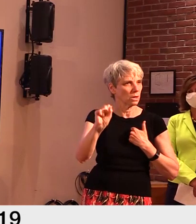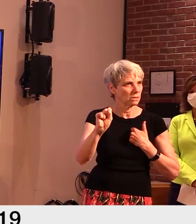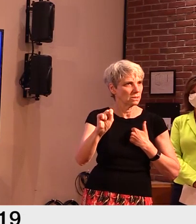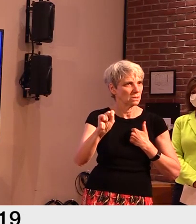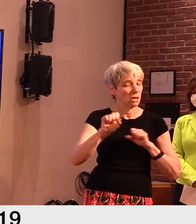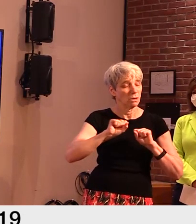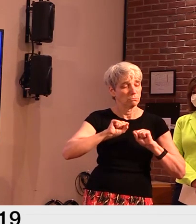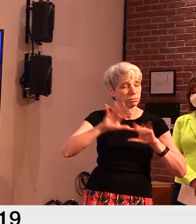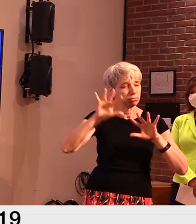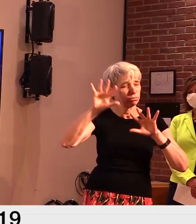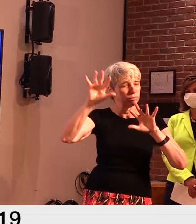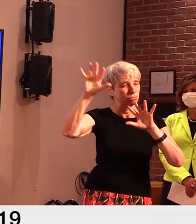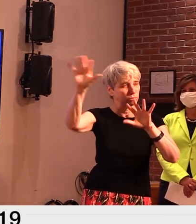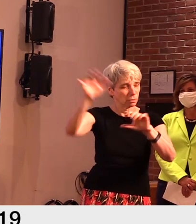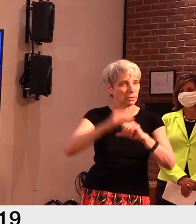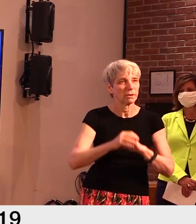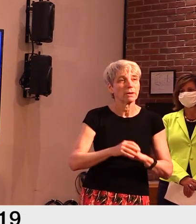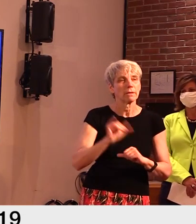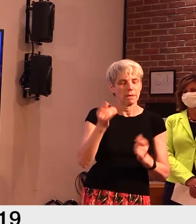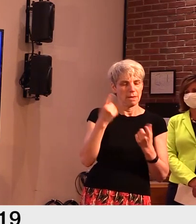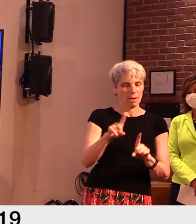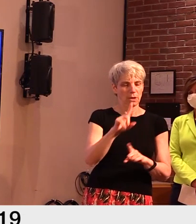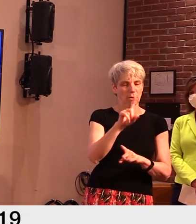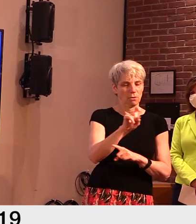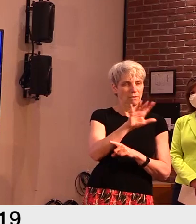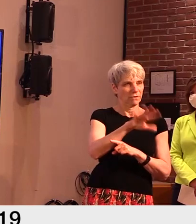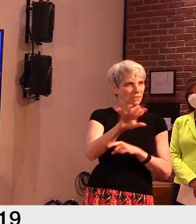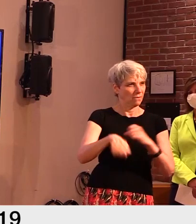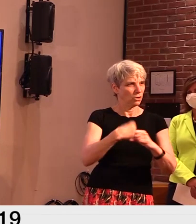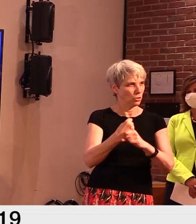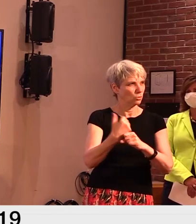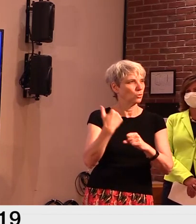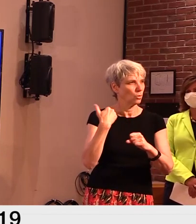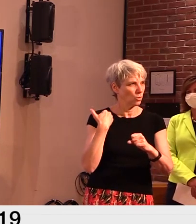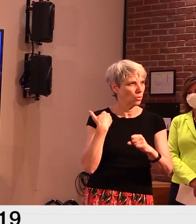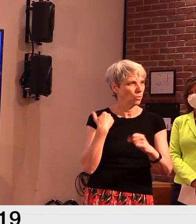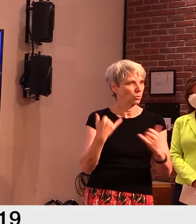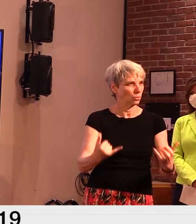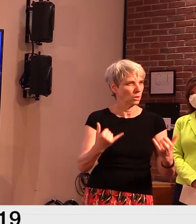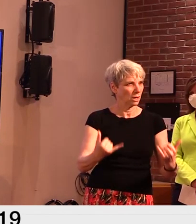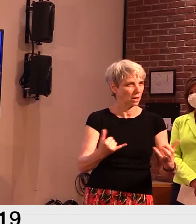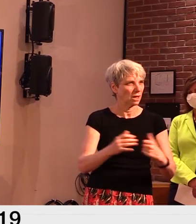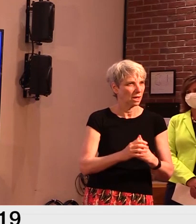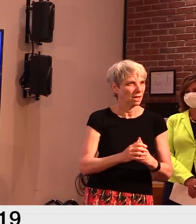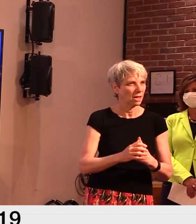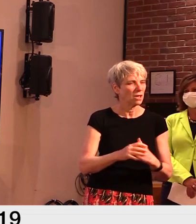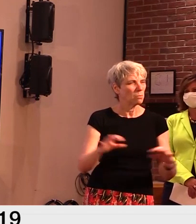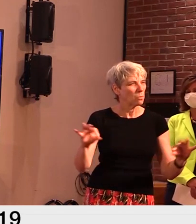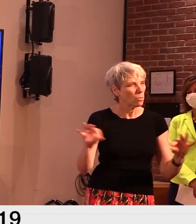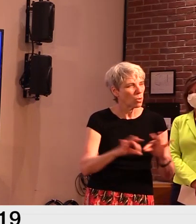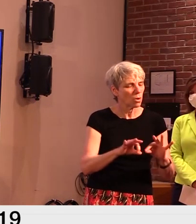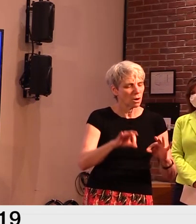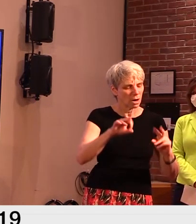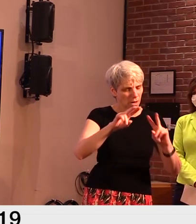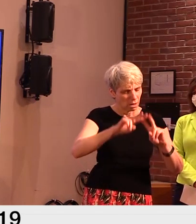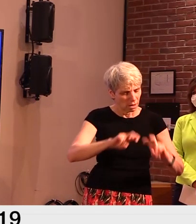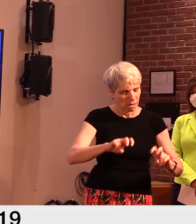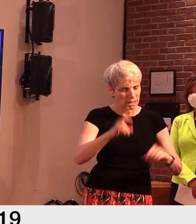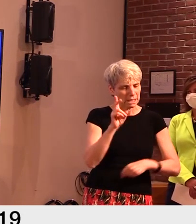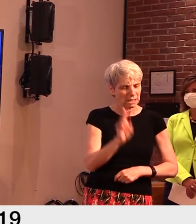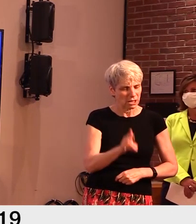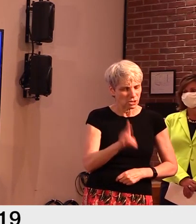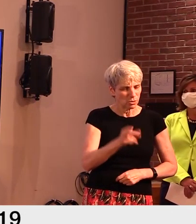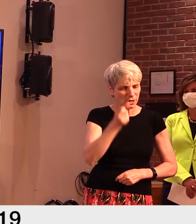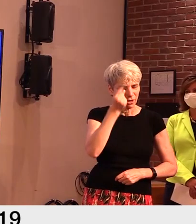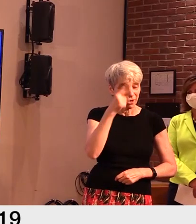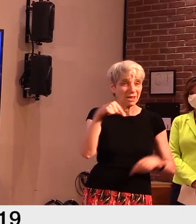enslaved people left the state to find family members or more welcoming accommodation in northern